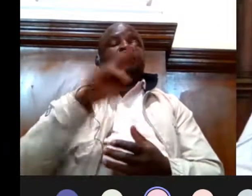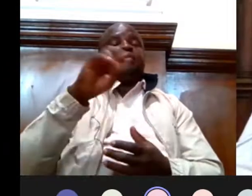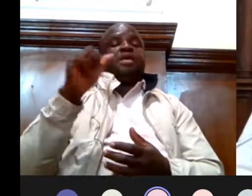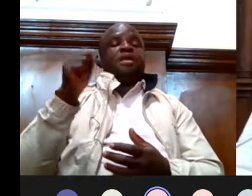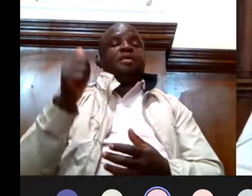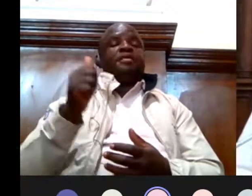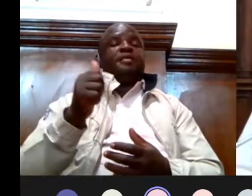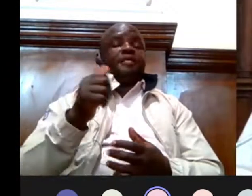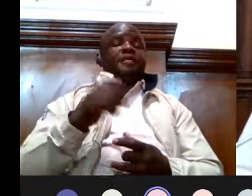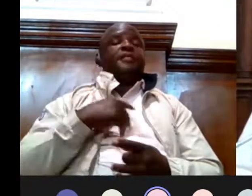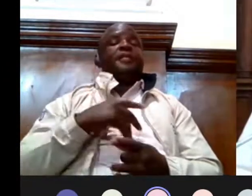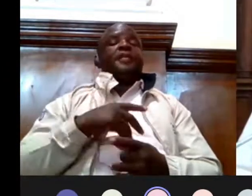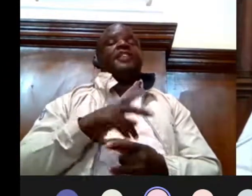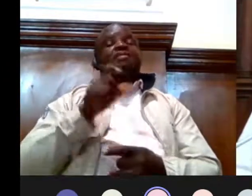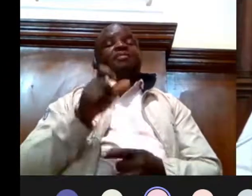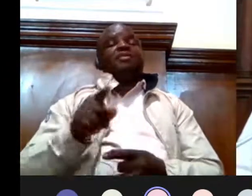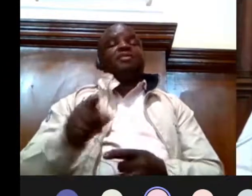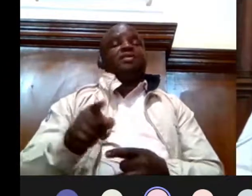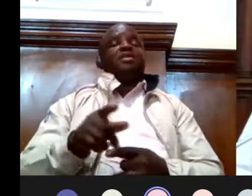Women's leadership. She was a